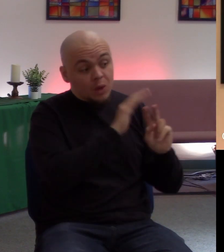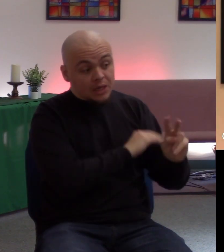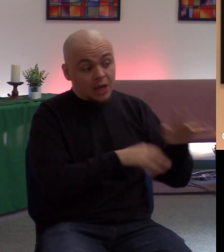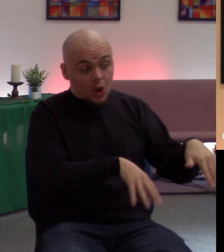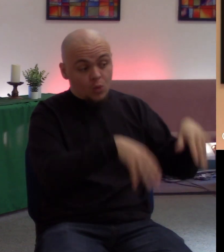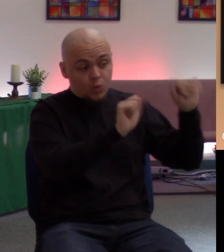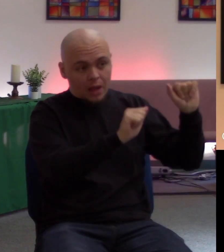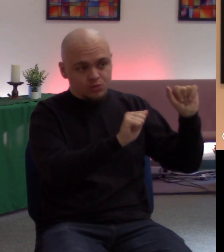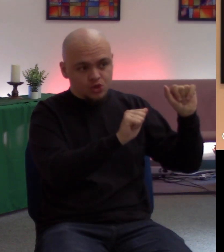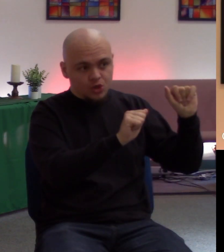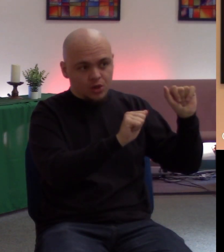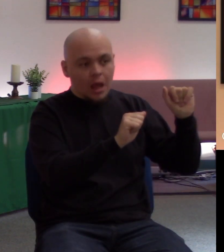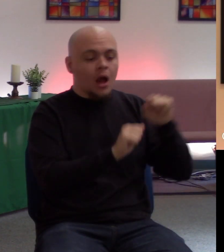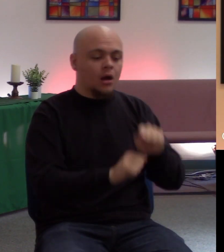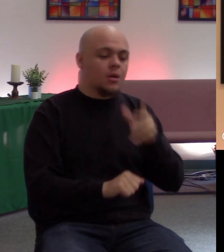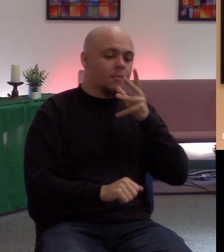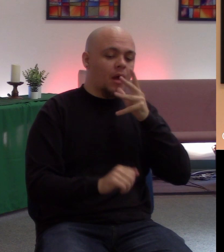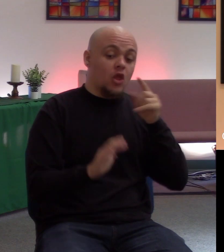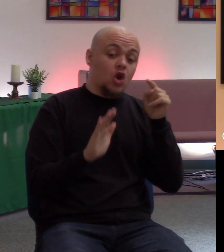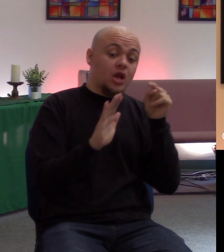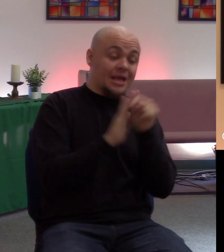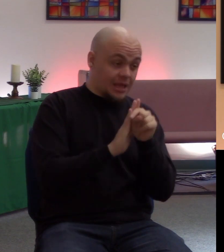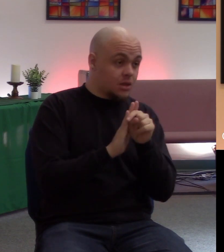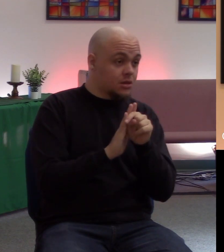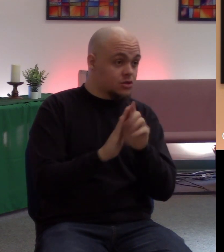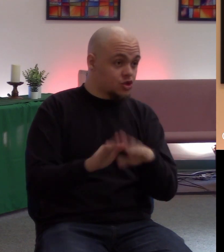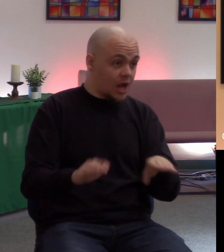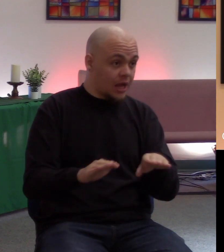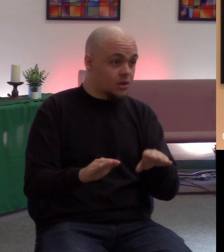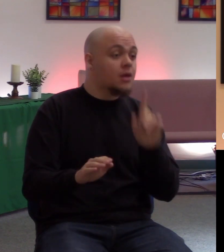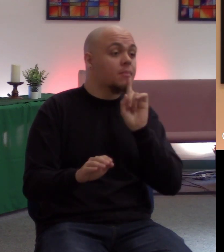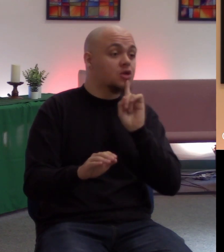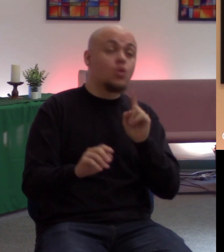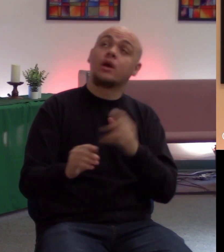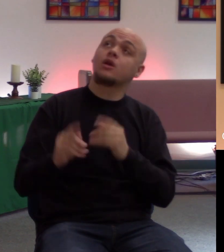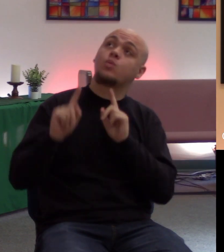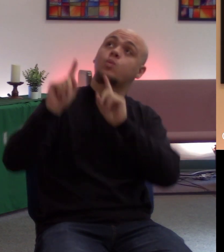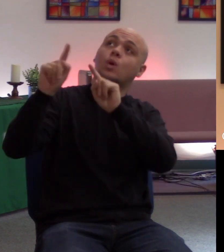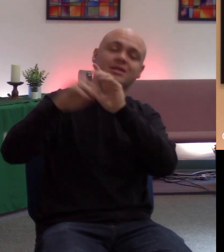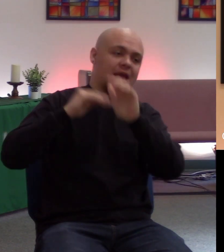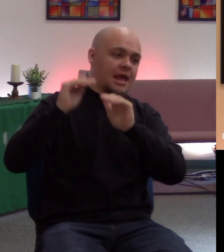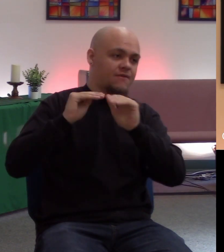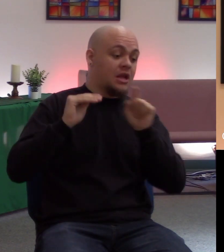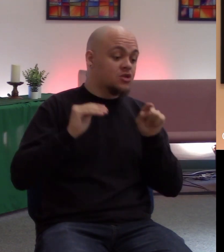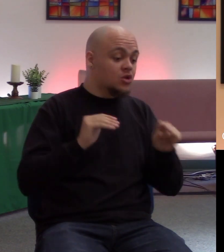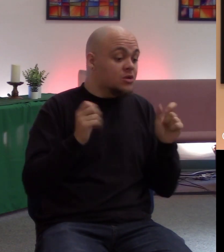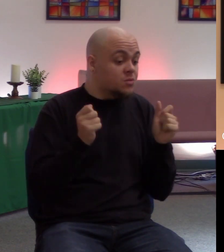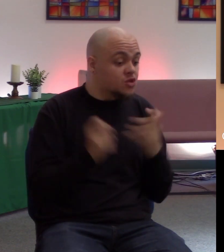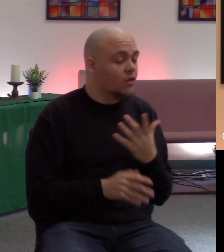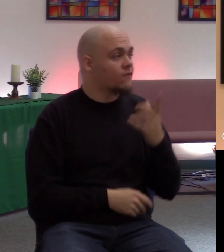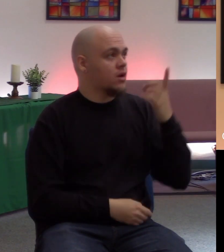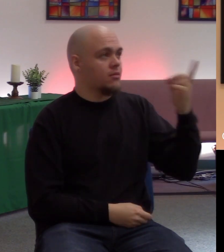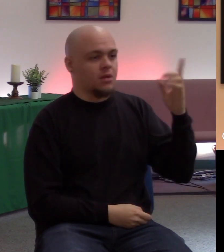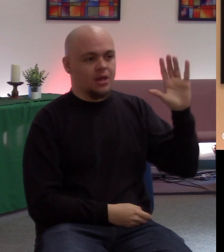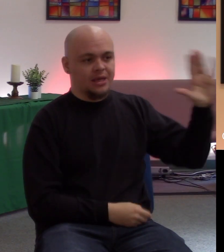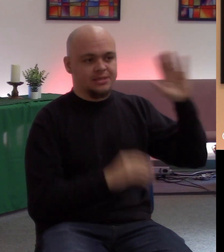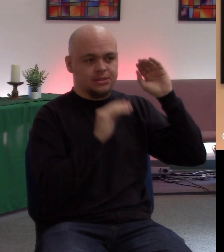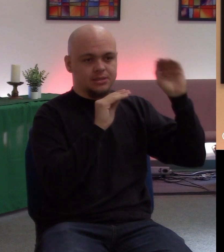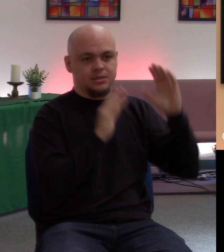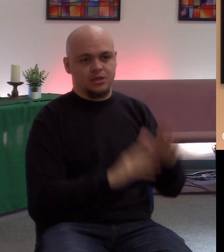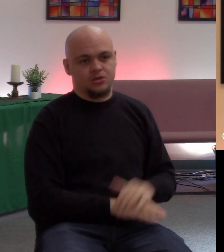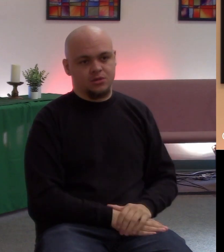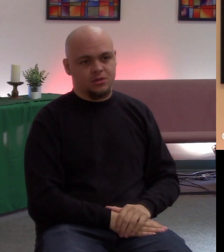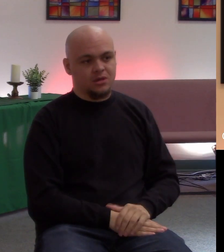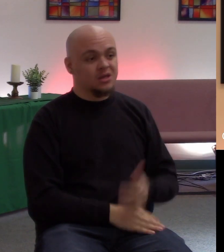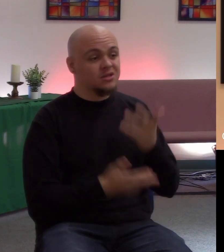Harold Camping predicted the rapture, right? May 21st, 2011. She believed that her 6-year-old son would not be raptured. And